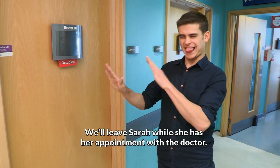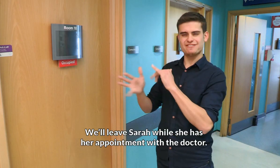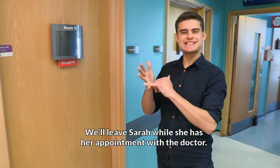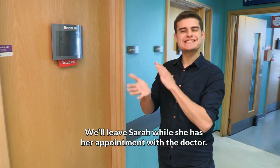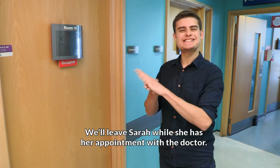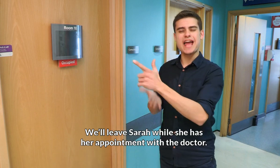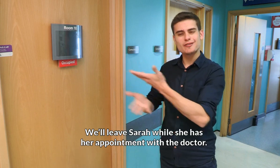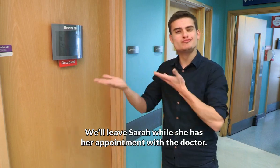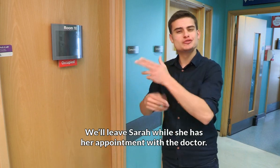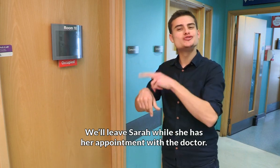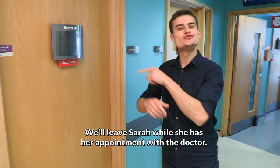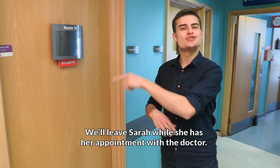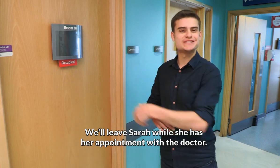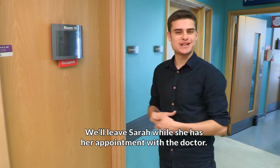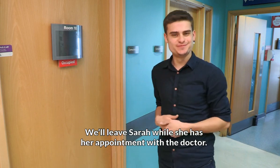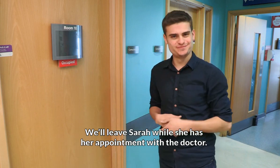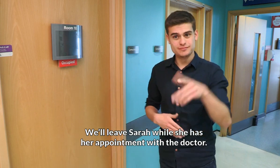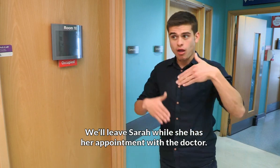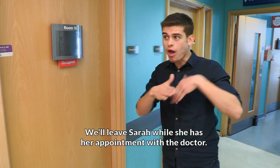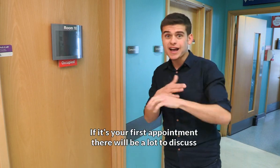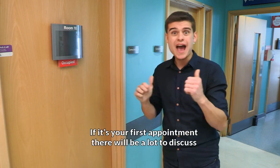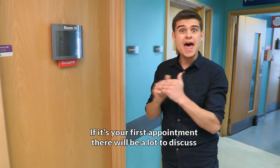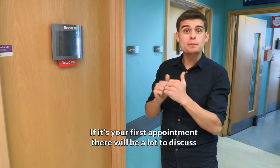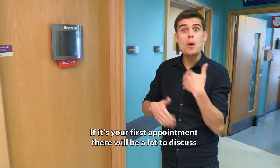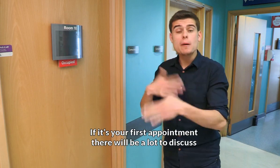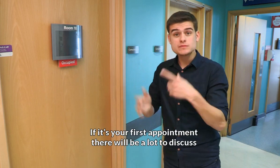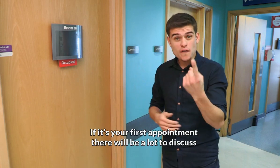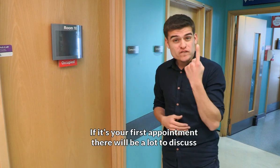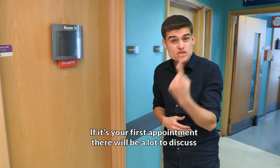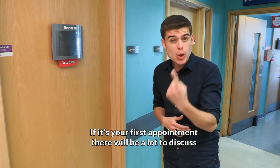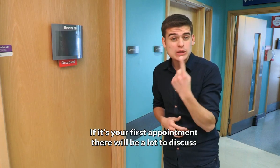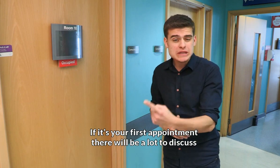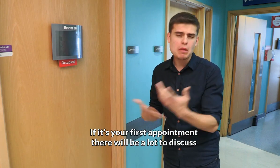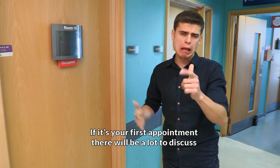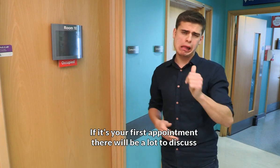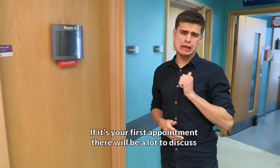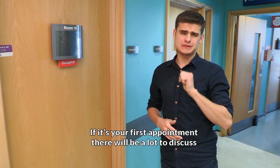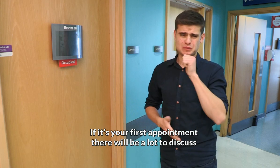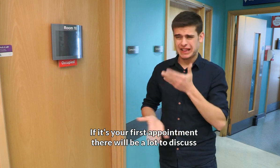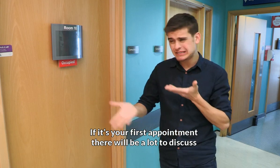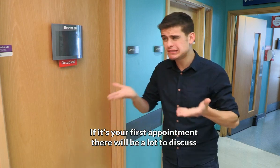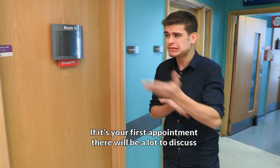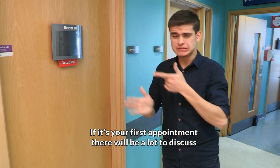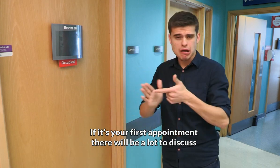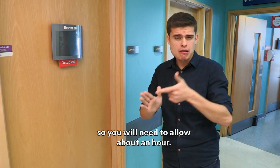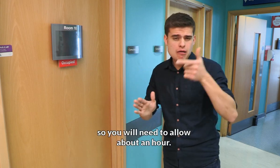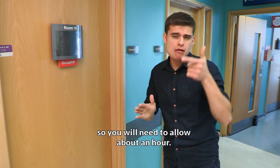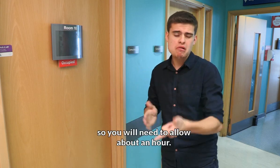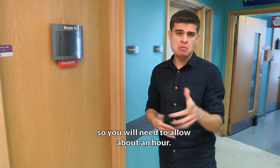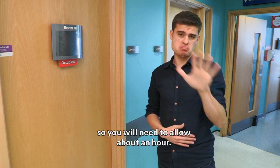We'll leave Sarah while she has her appointment with the doctor. If it's your first appointment, there will be a lot to discuss, so you'll need to allow